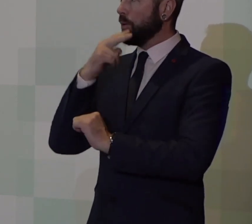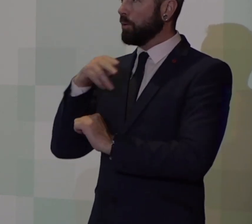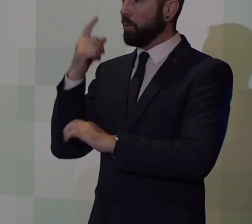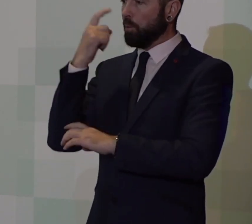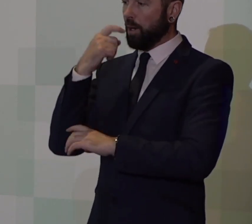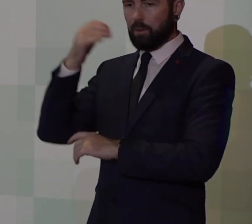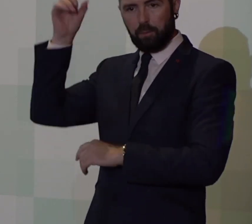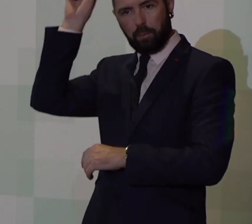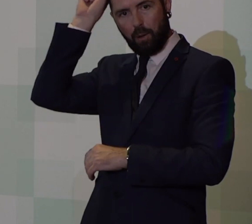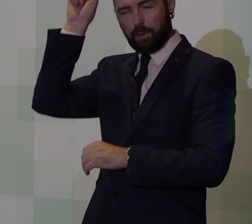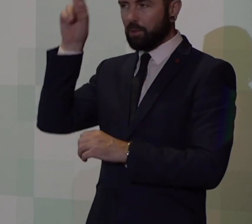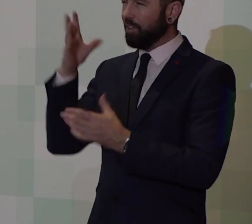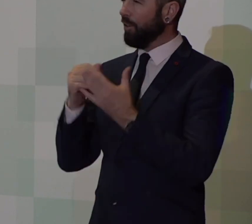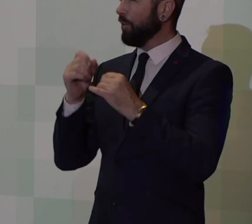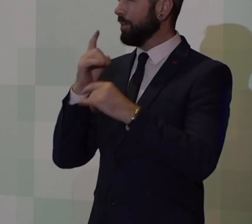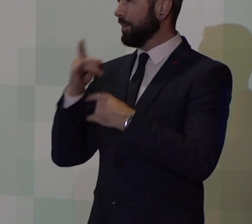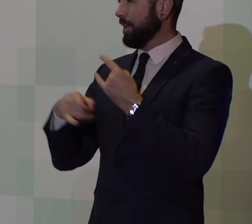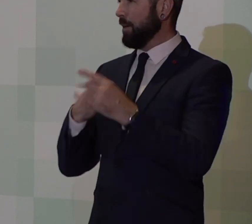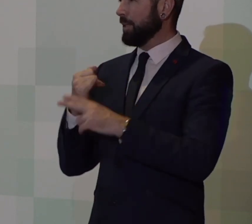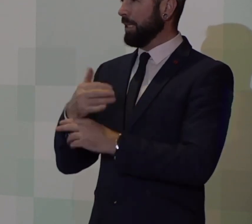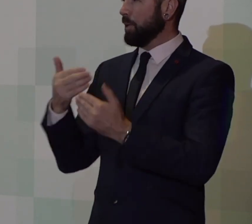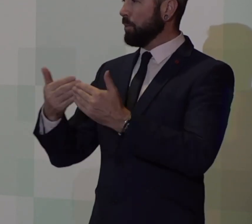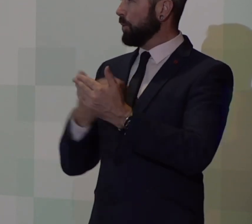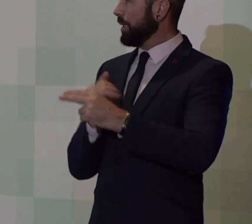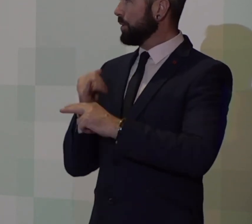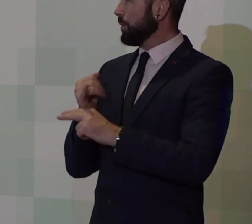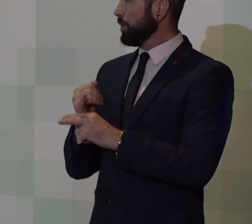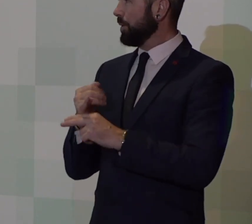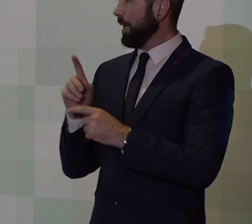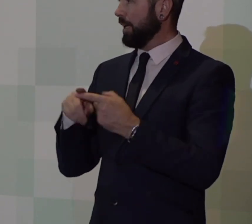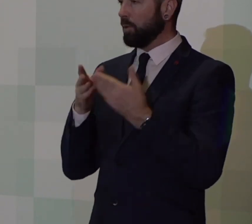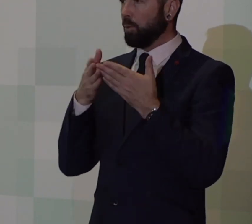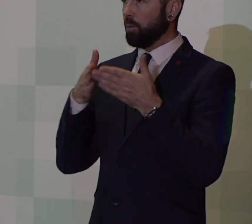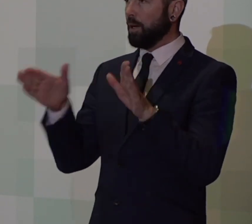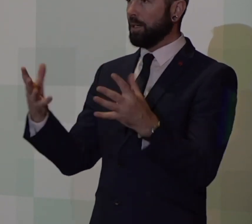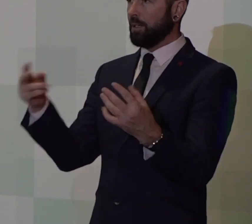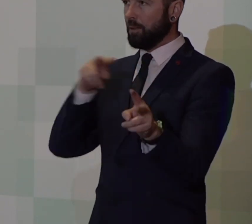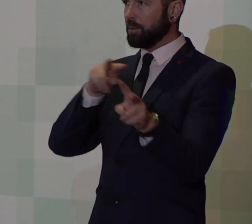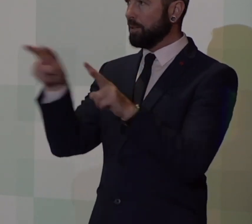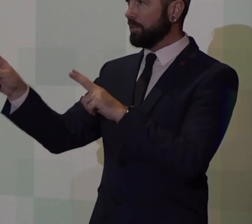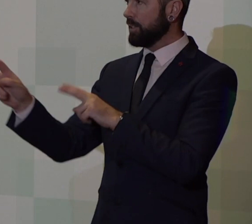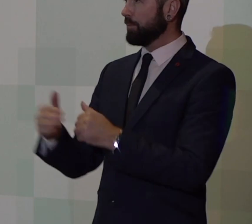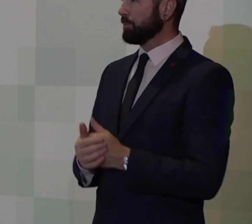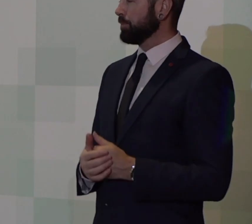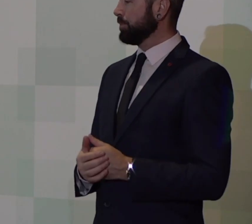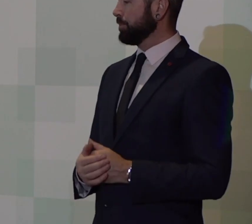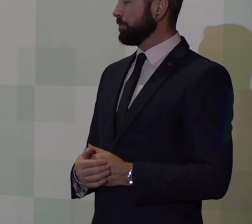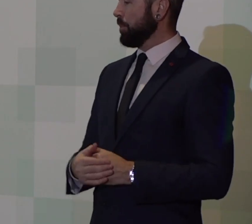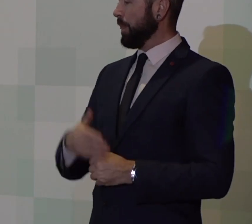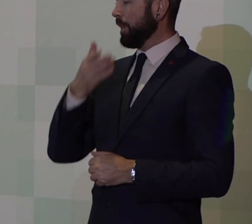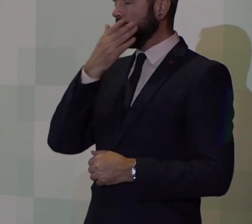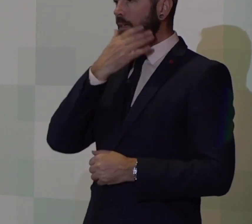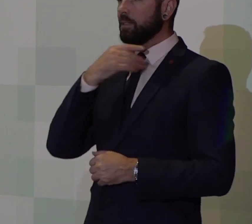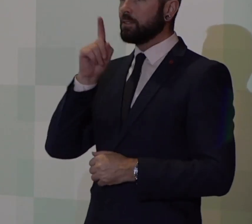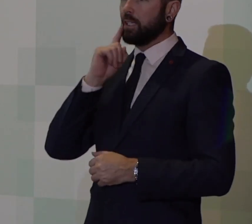bobbles in their hair. All of this happens in preschool and has been widely observed. Gender role conformity